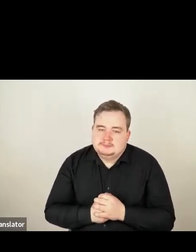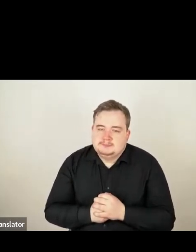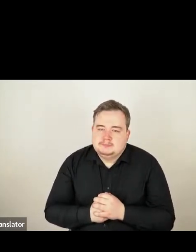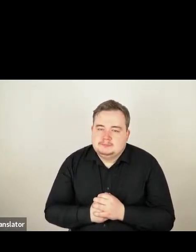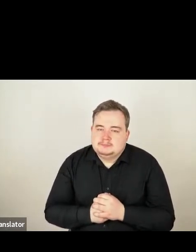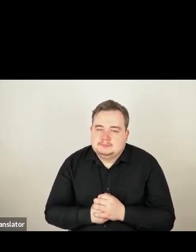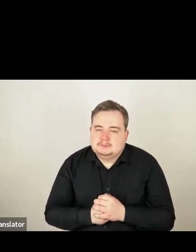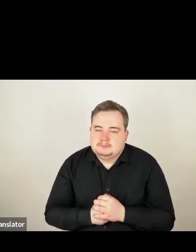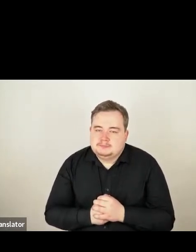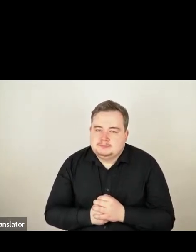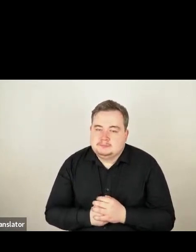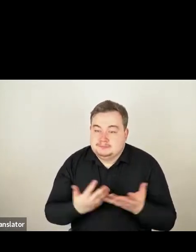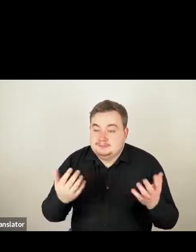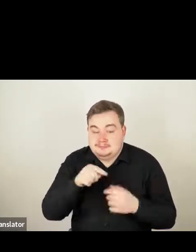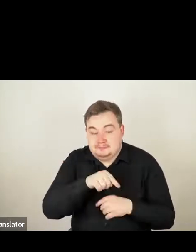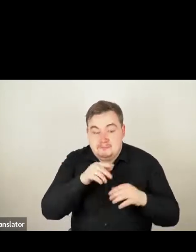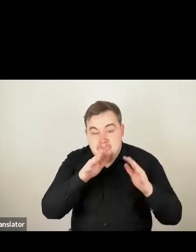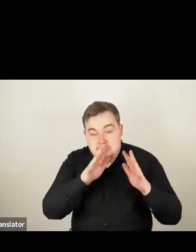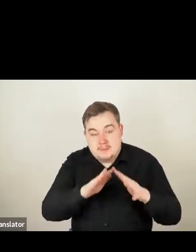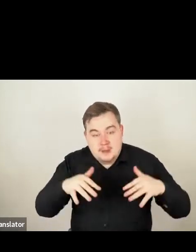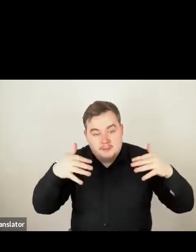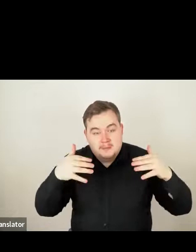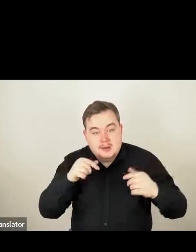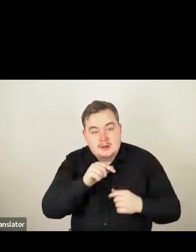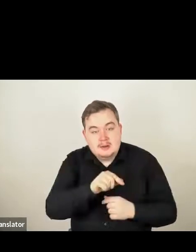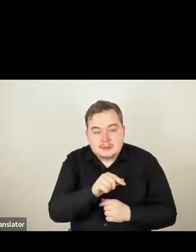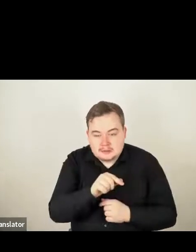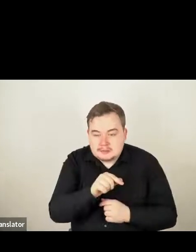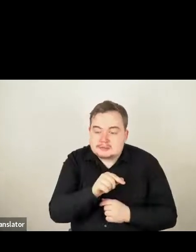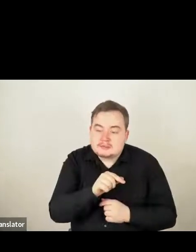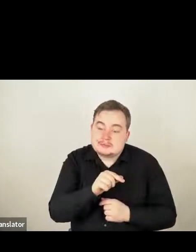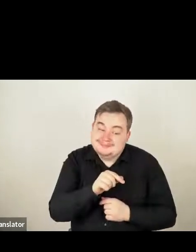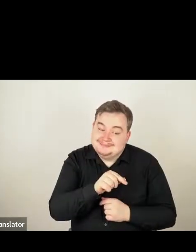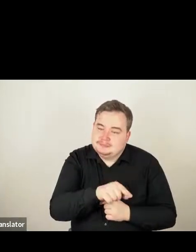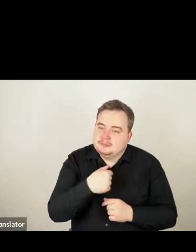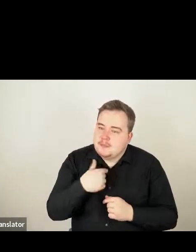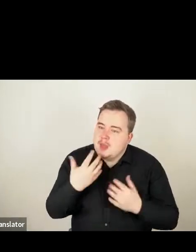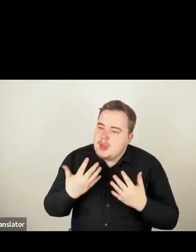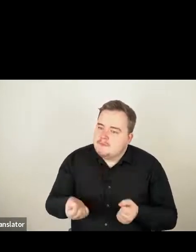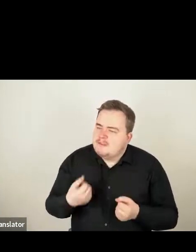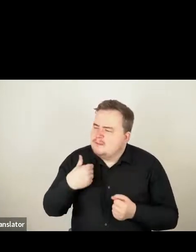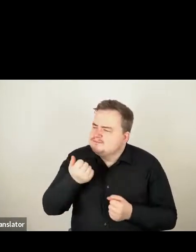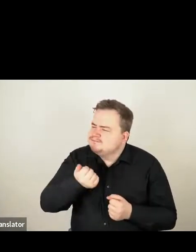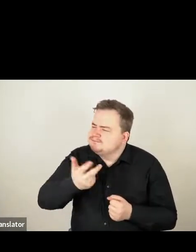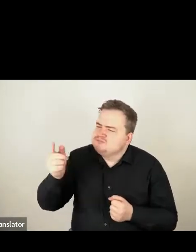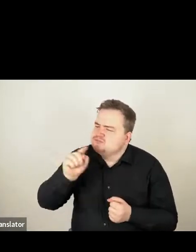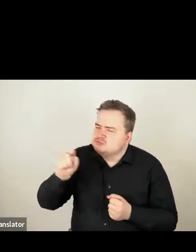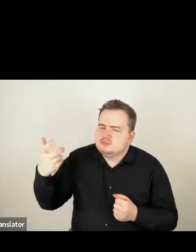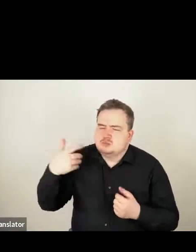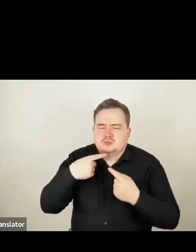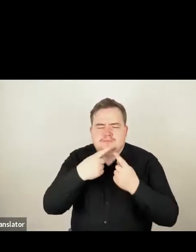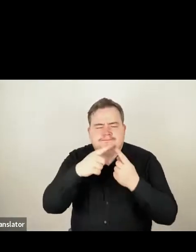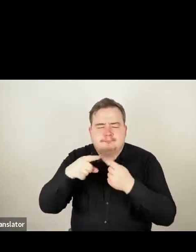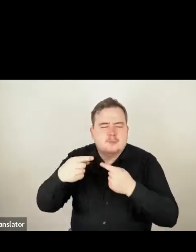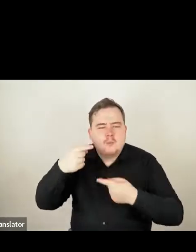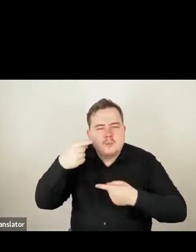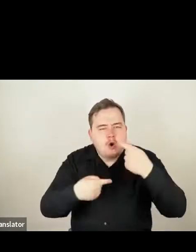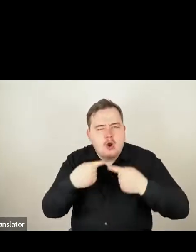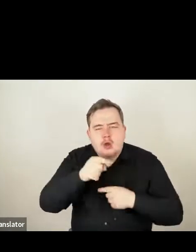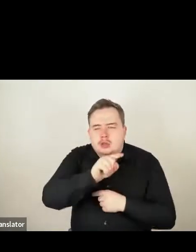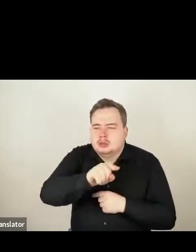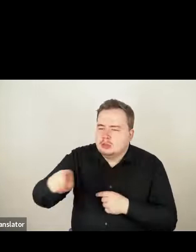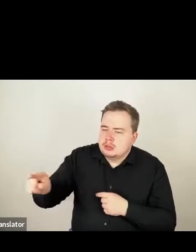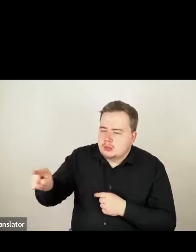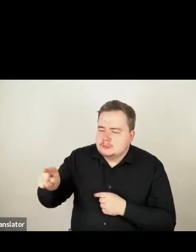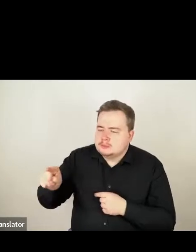parliament, you've got that political aspect, and you've then got the whole of the politics that is taking place